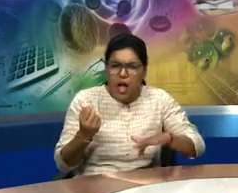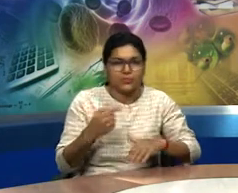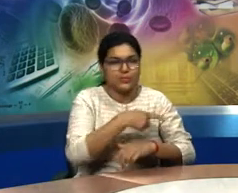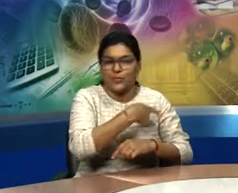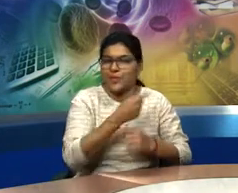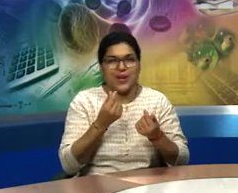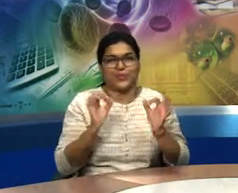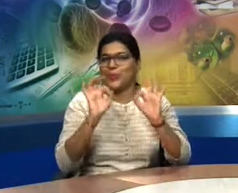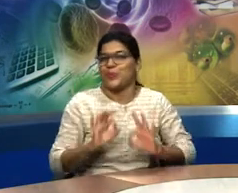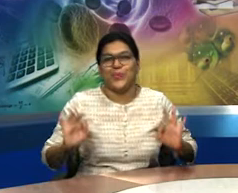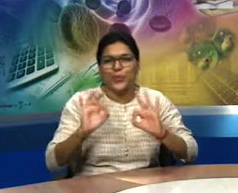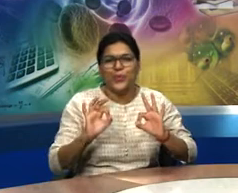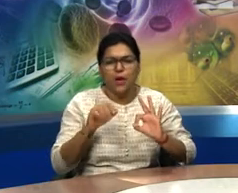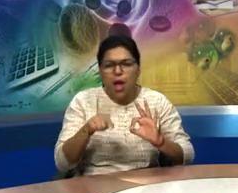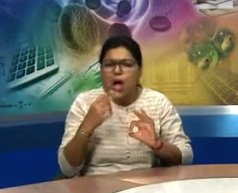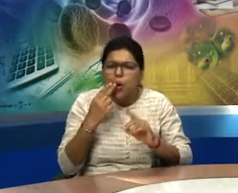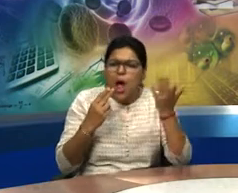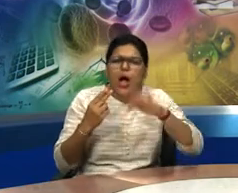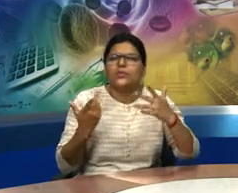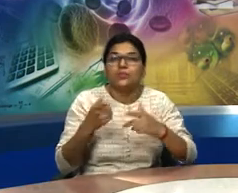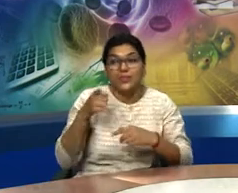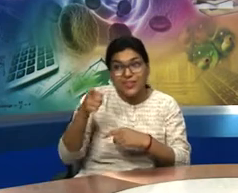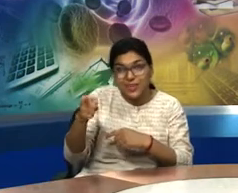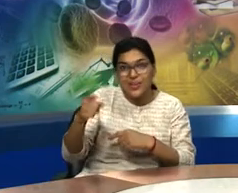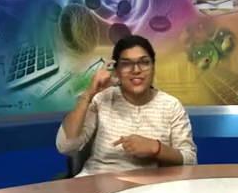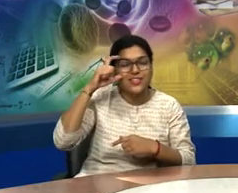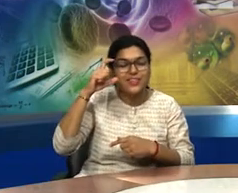young child and we had no money, so